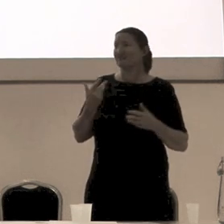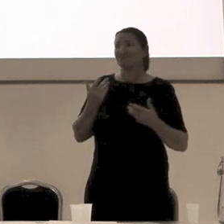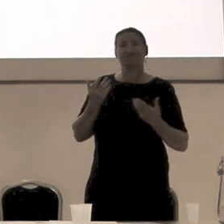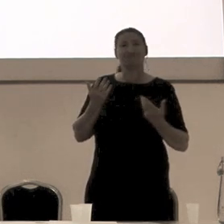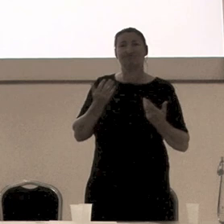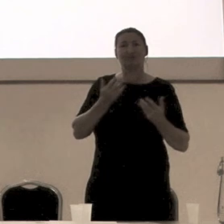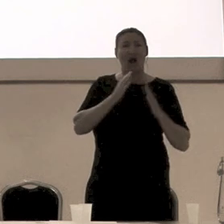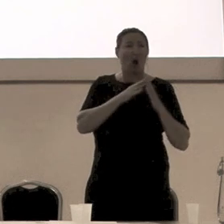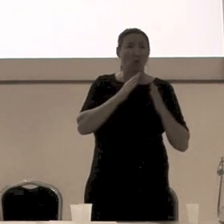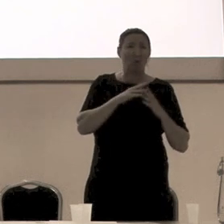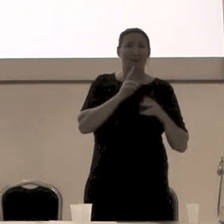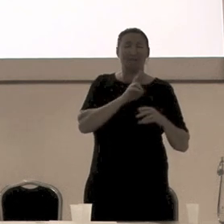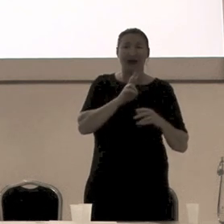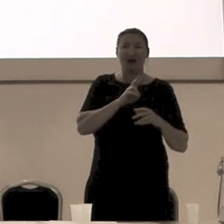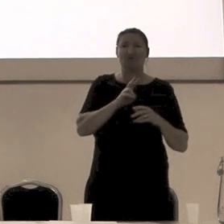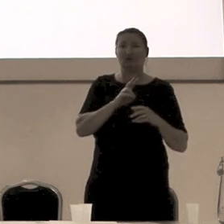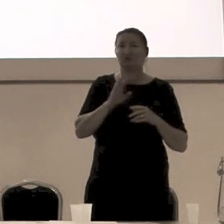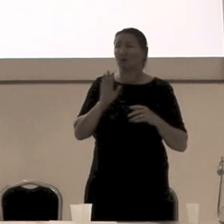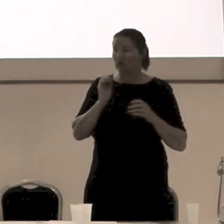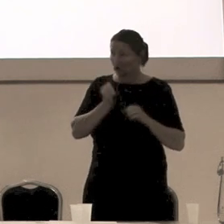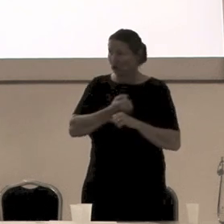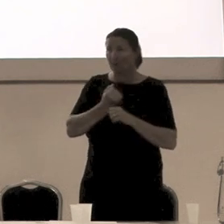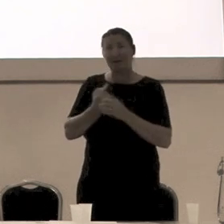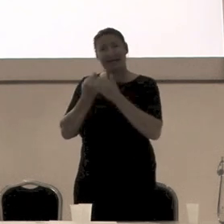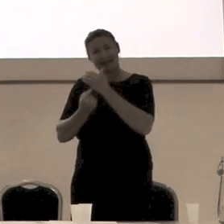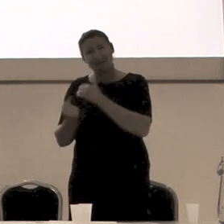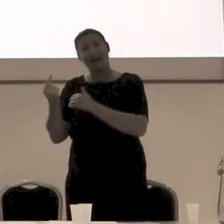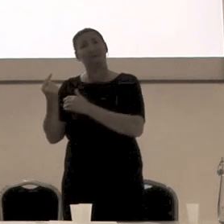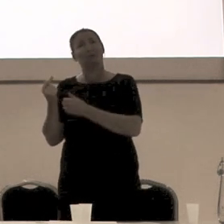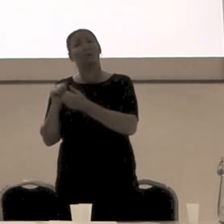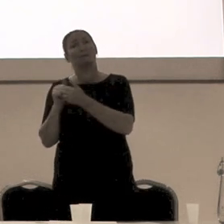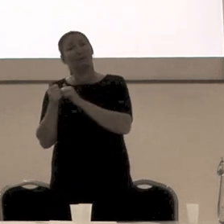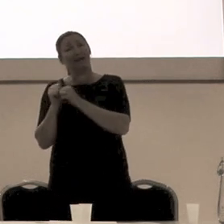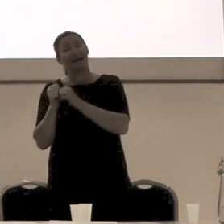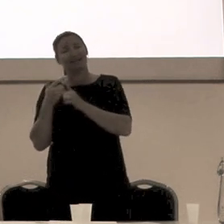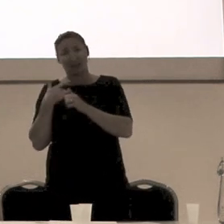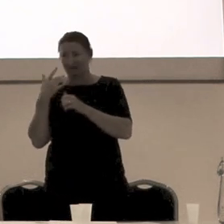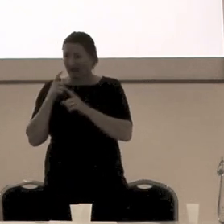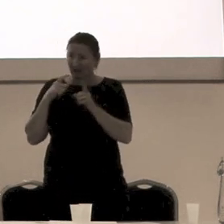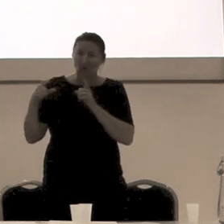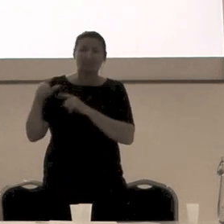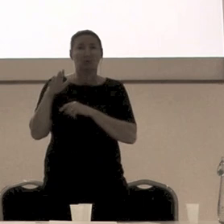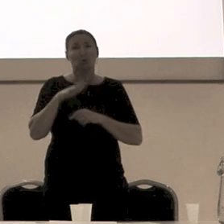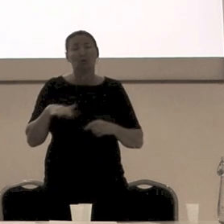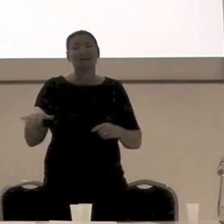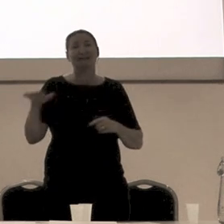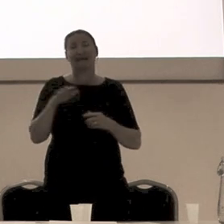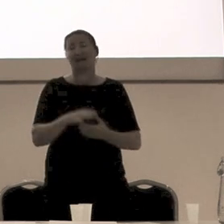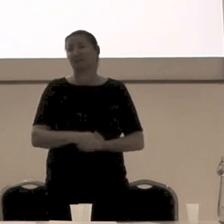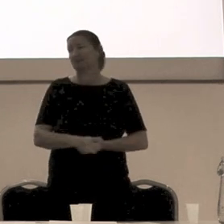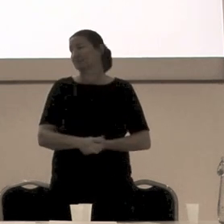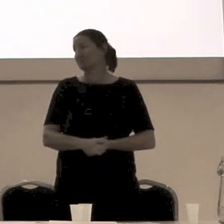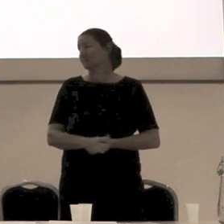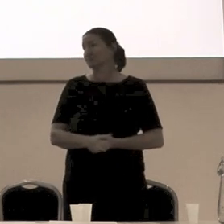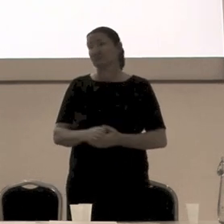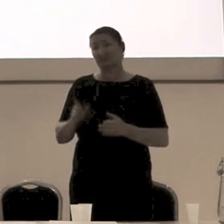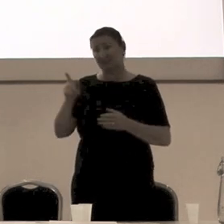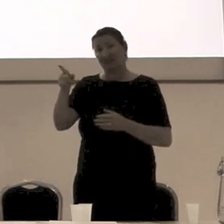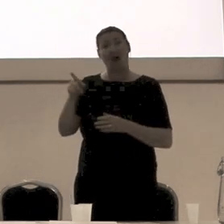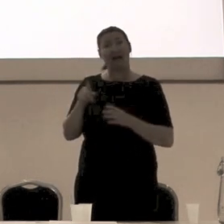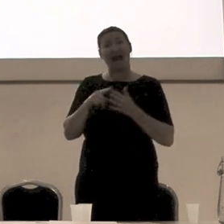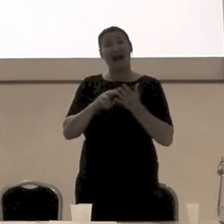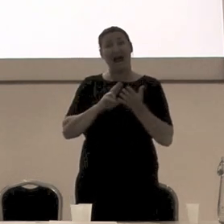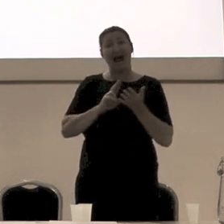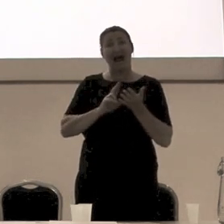home with their parents, but are actually being supported to be with their peers and living in the community, and like Ellen,